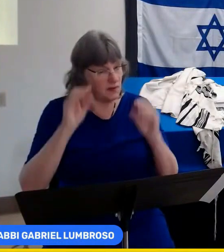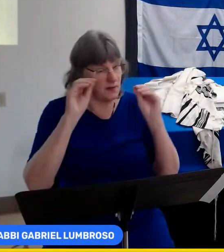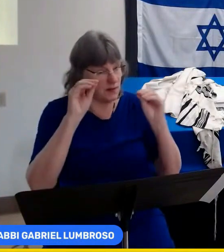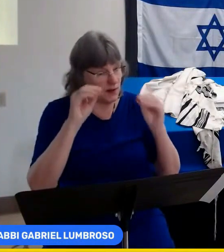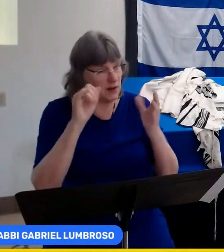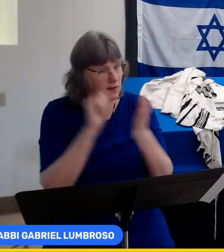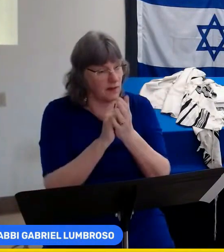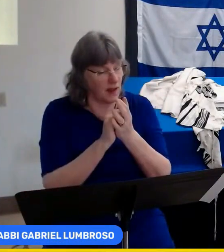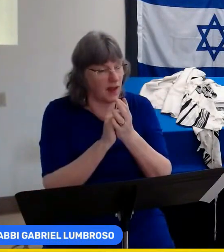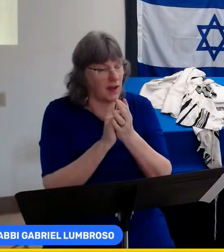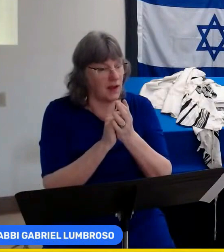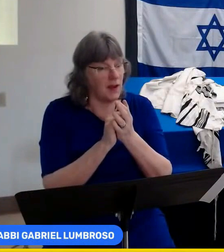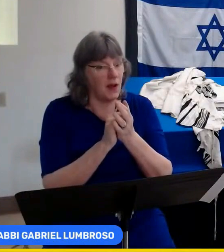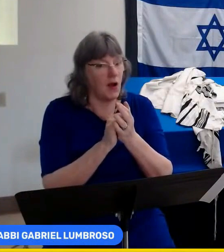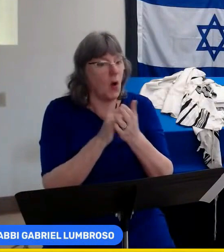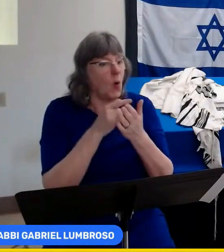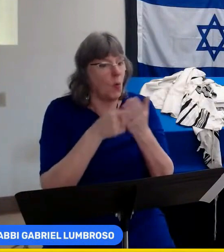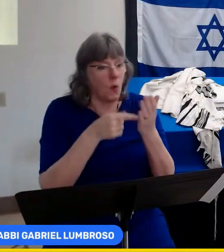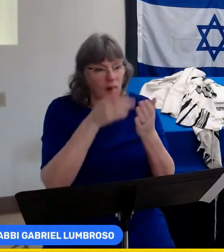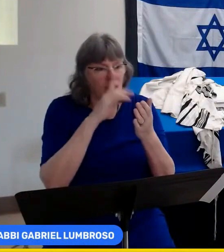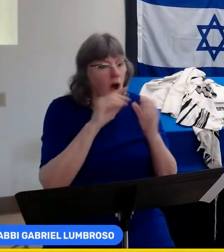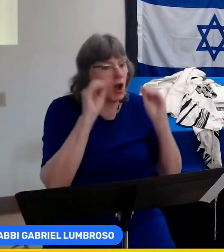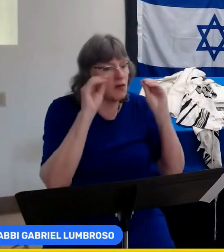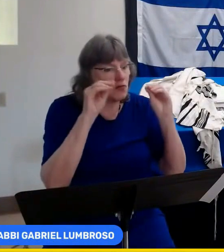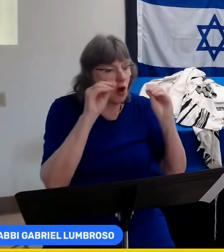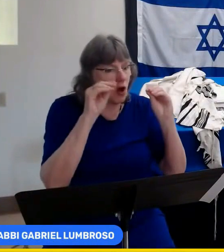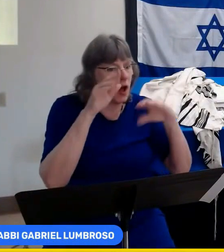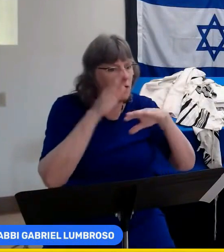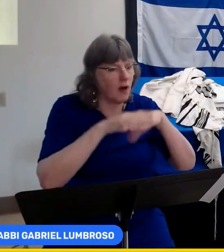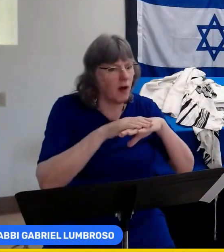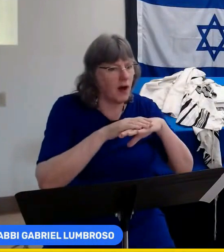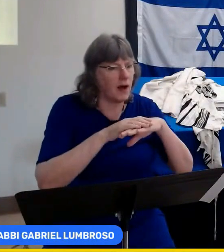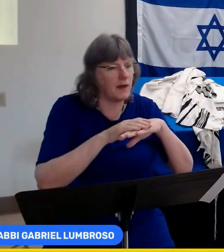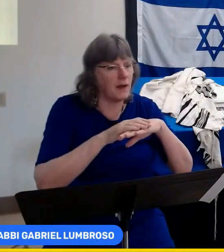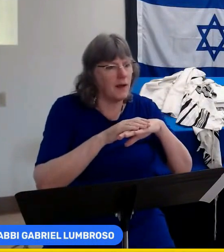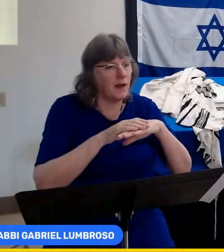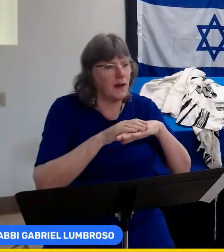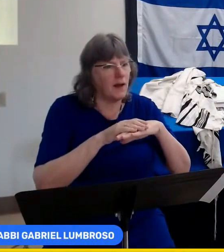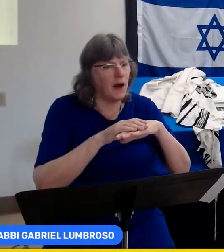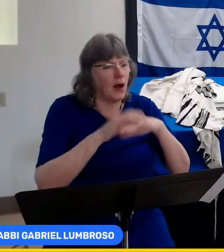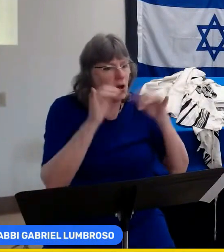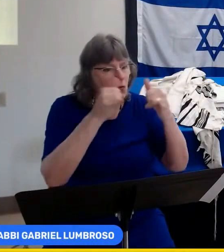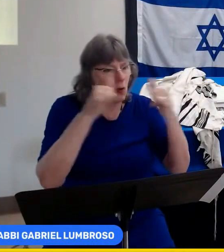obsolete. Sounds terrible to even say. The word of God, obsolete, okay.